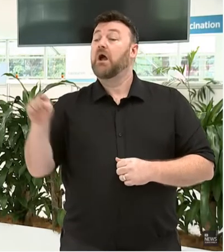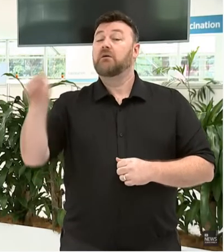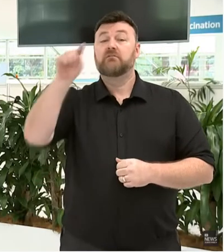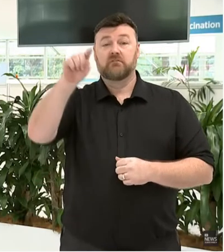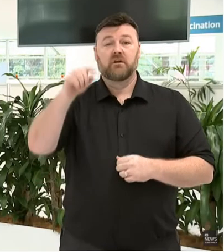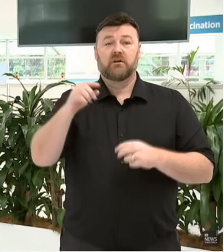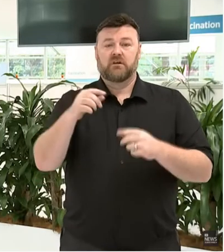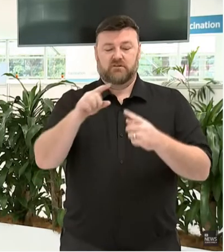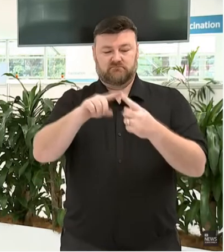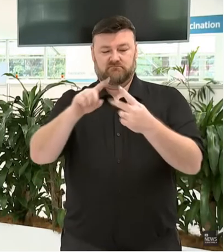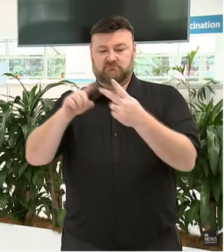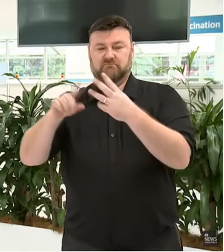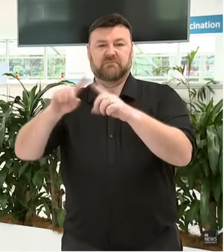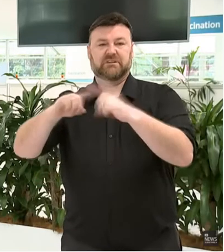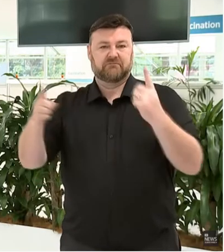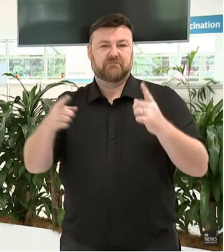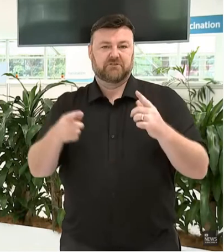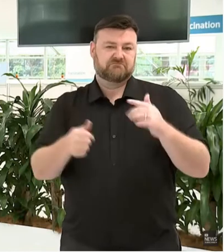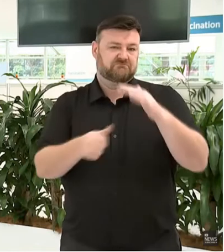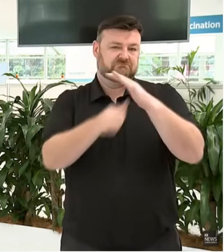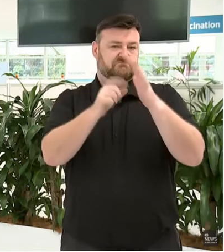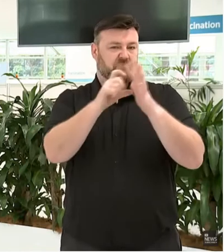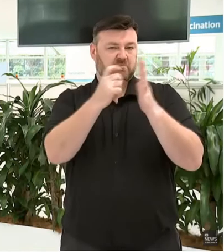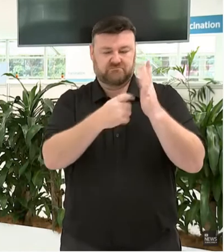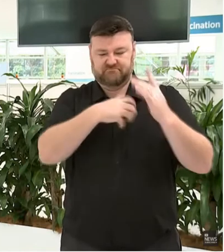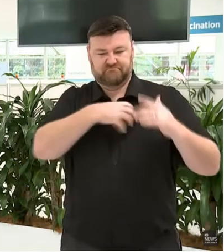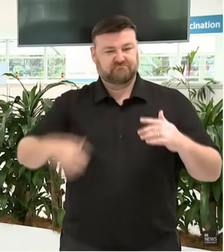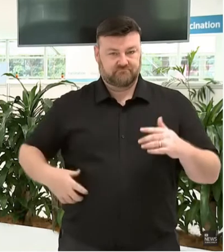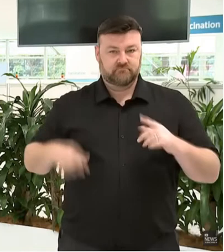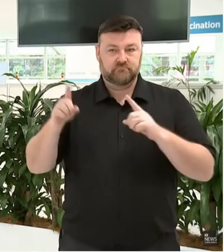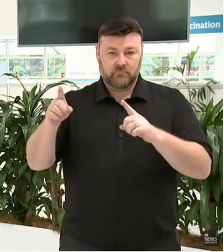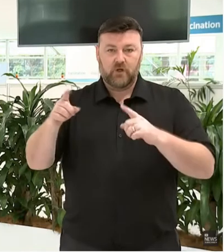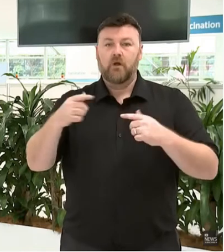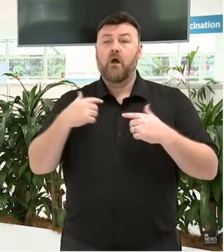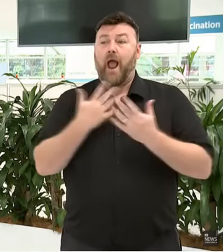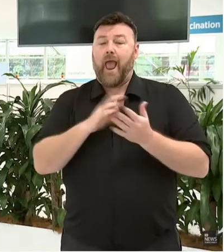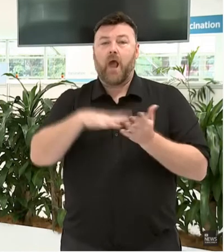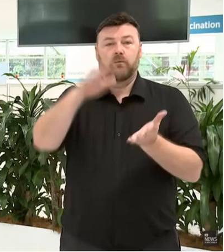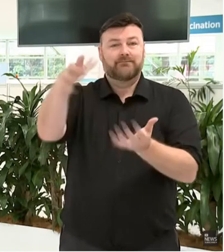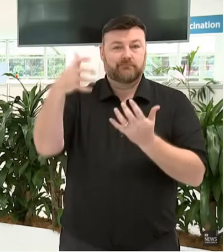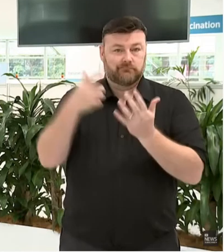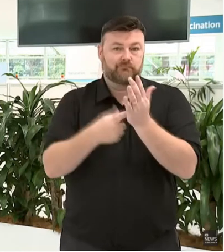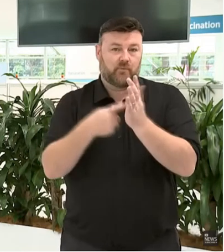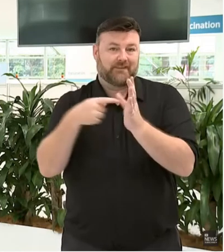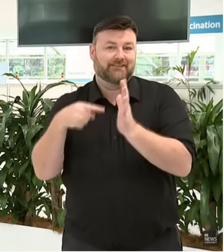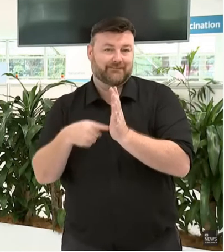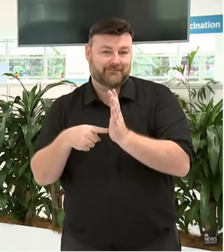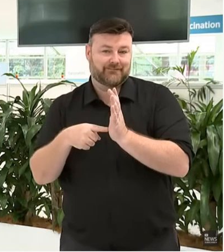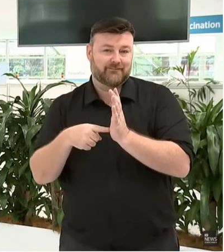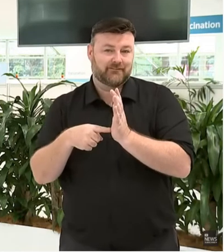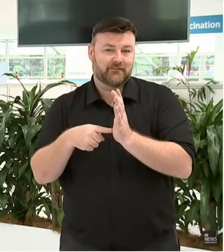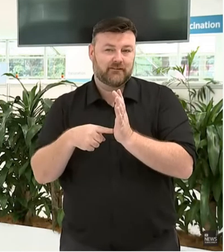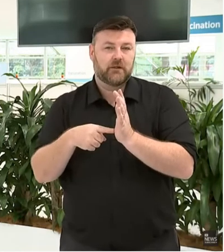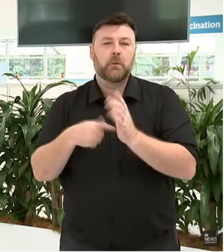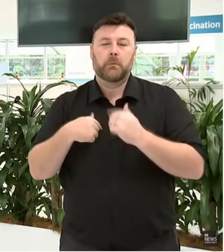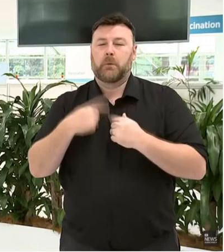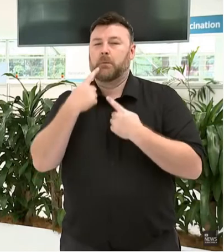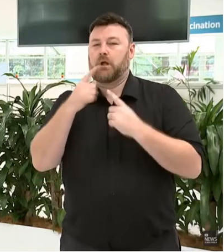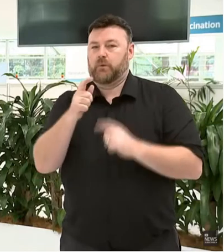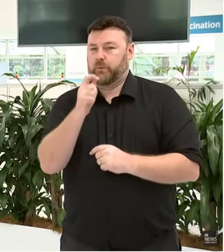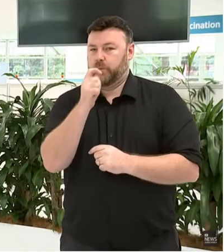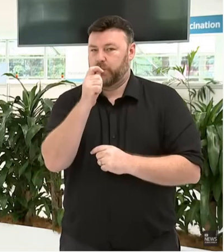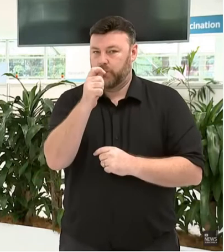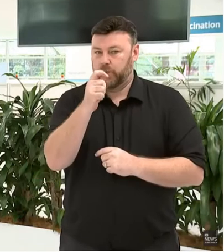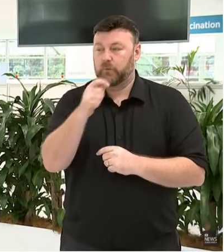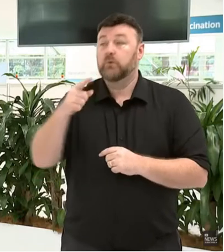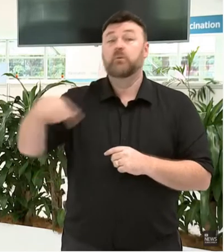Minister Hazzard, Minister Ayres and Minister Tudorhope, in relation to the procurement of those rapid antigen tests, and we'll have more to announce soon as